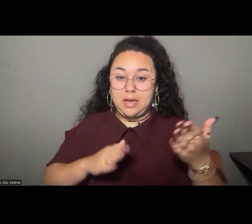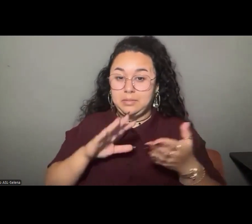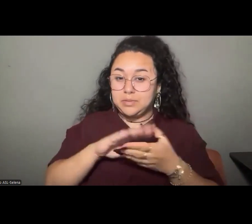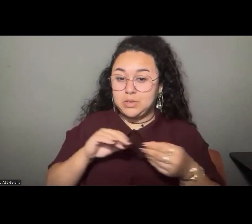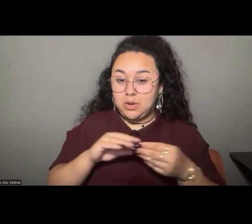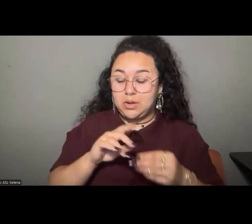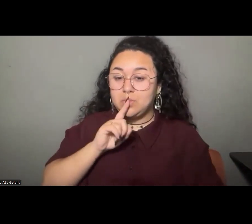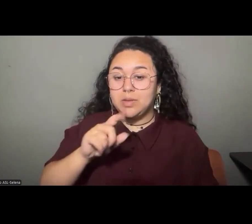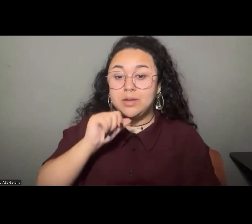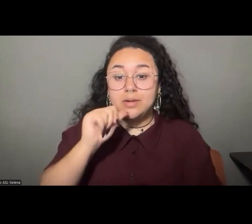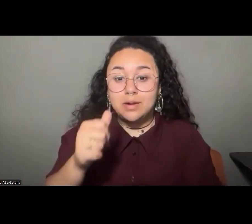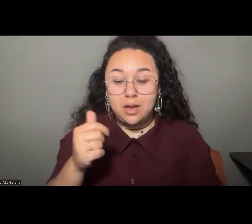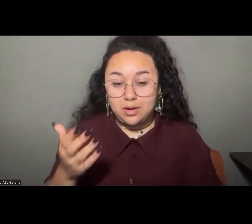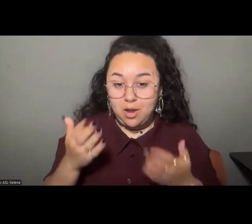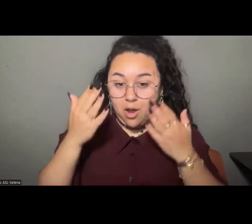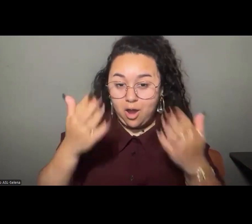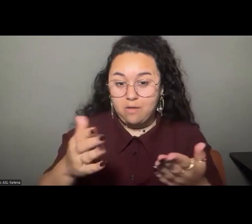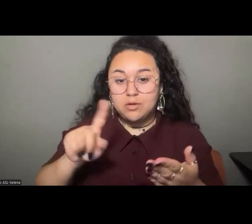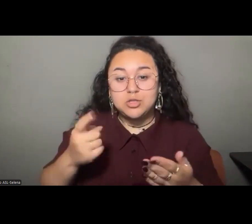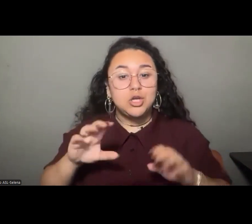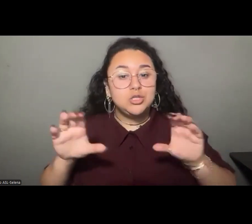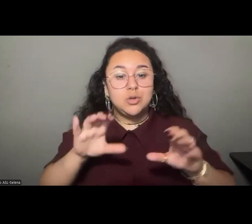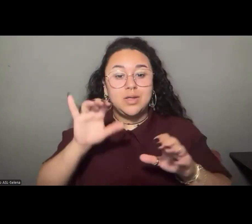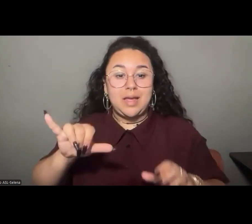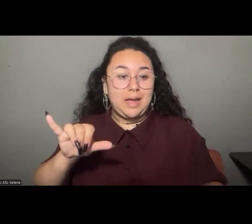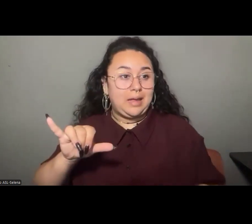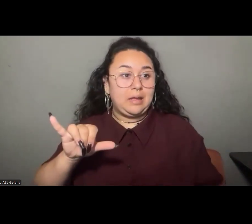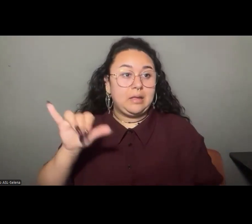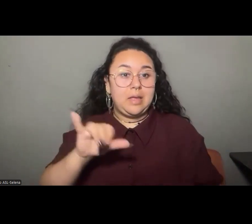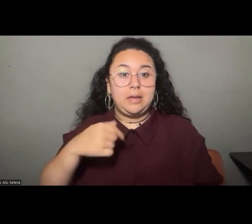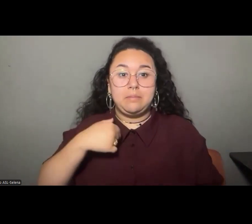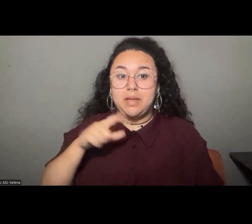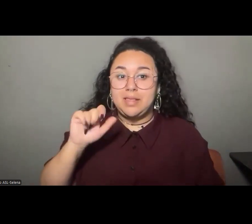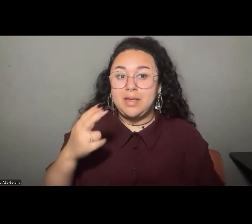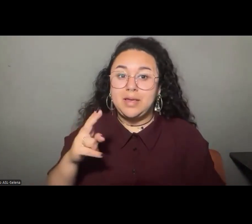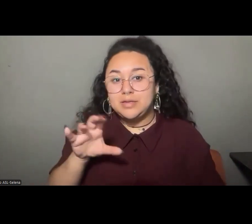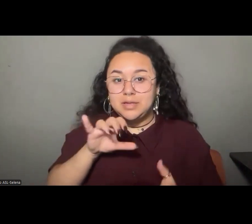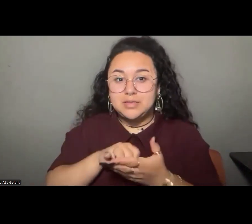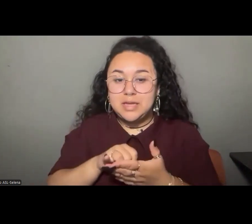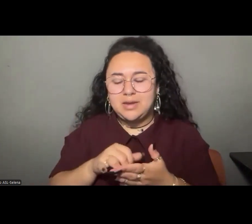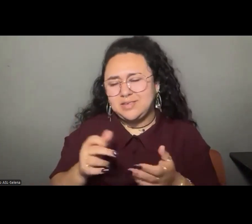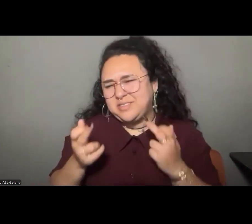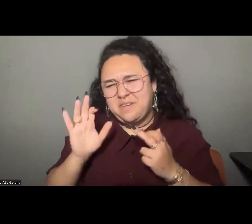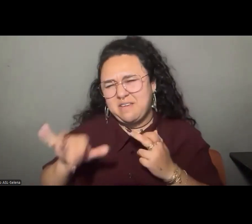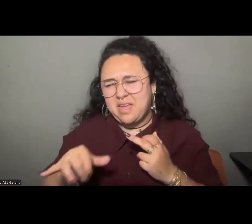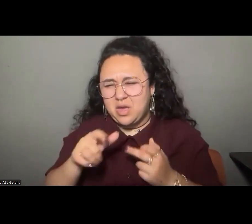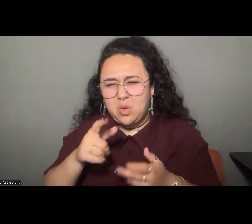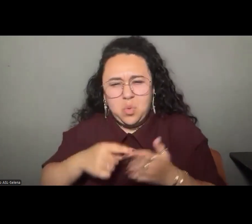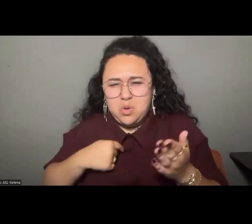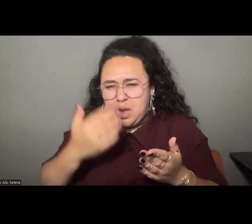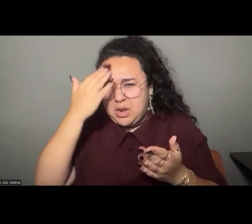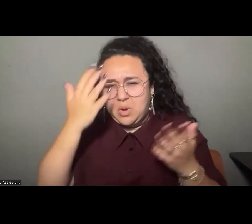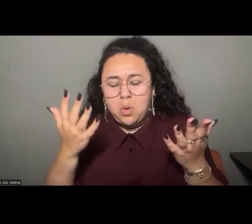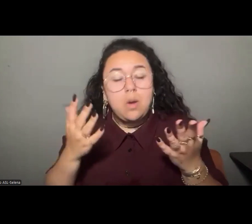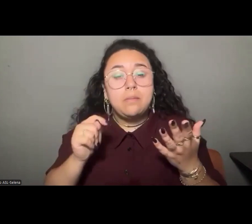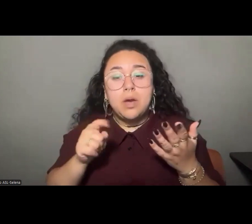want to say, I'm not offering them as just do it like Leah does it, because fuck that. I mean, what do I know? But I want everyone to know that you can do